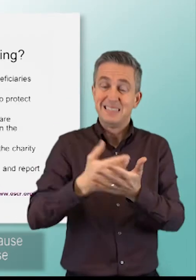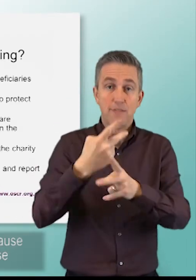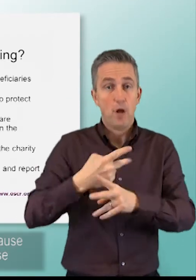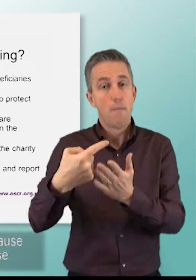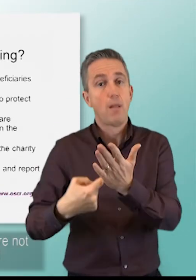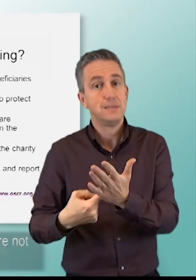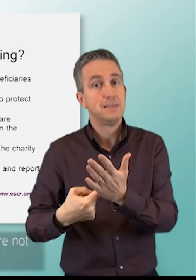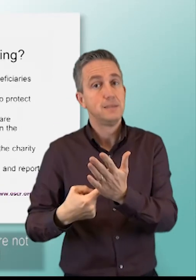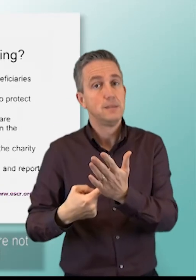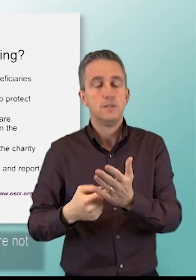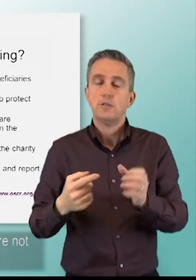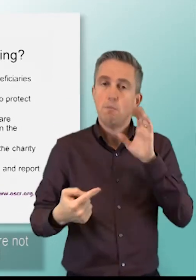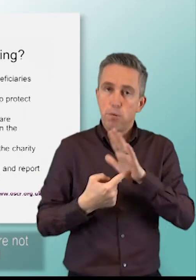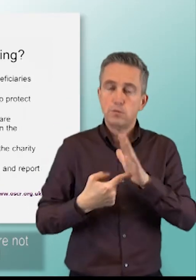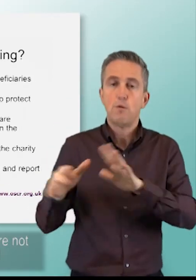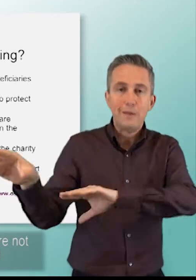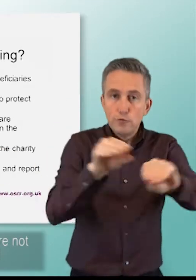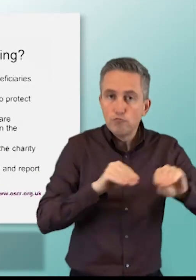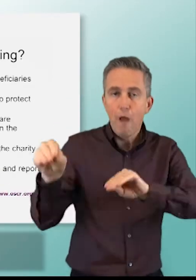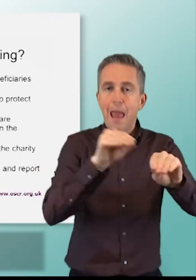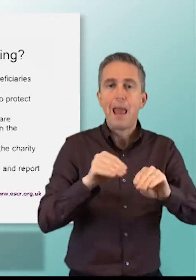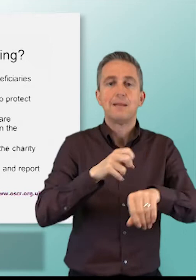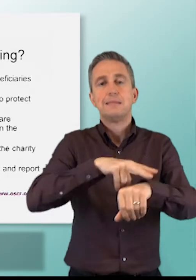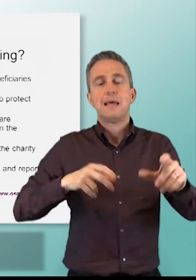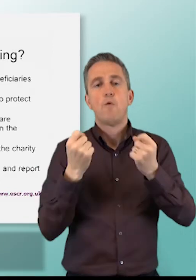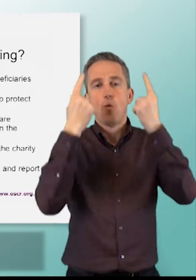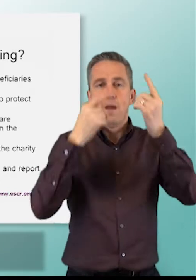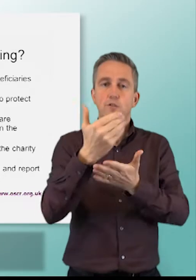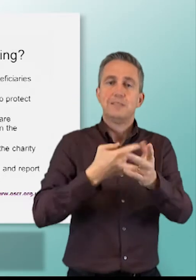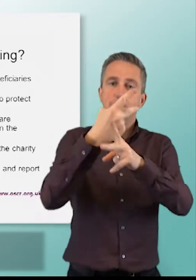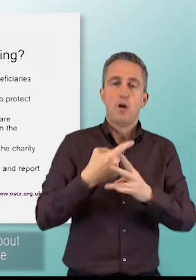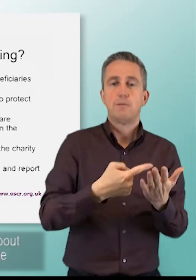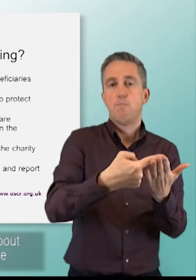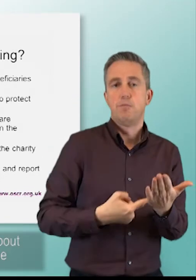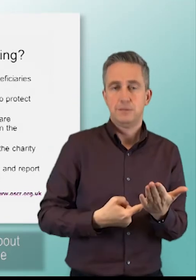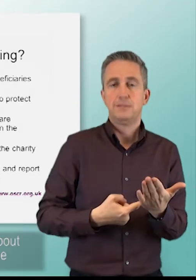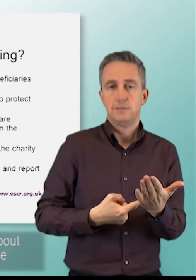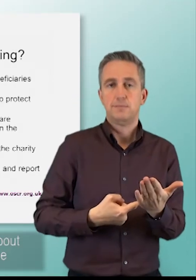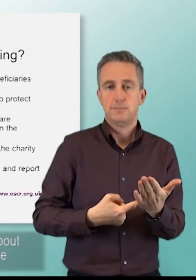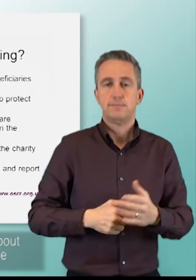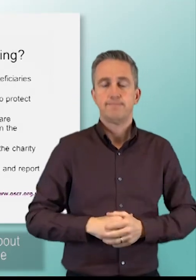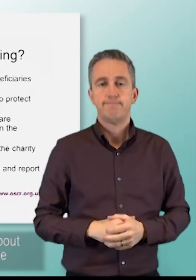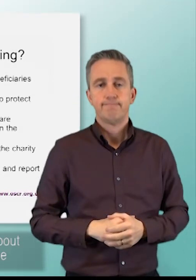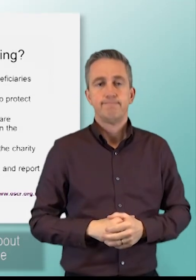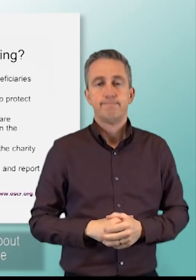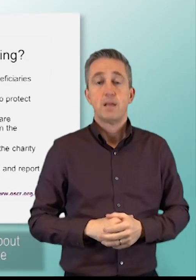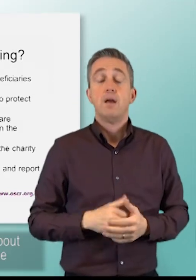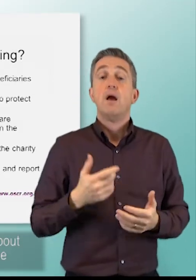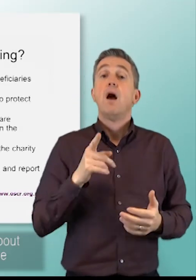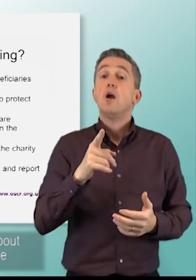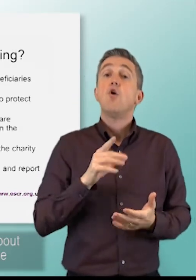stuff, then what's happening is people are not clear about what they're meant to be doing, and that's where it can actually go wrong. And then you need to make sure